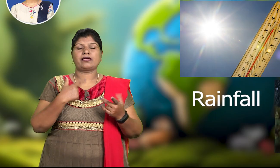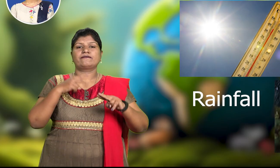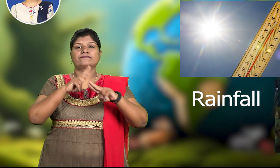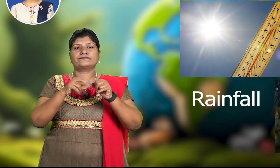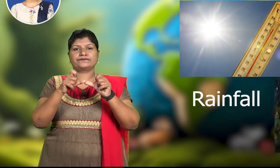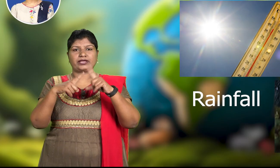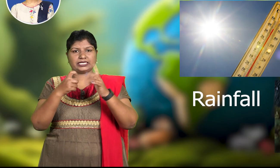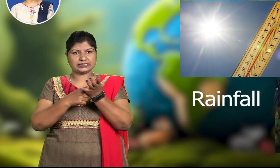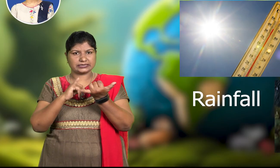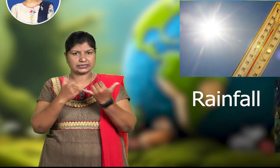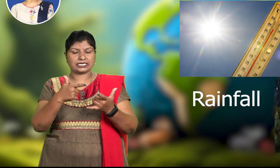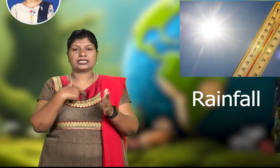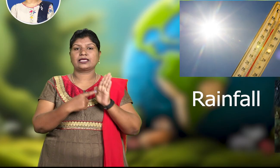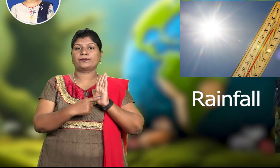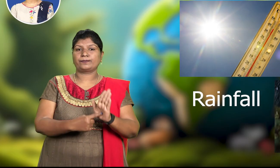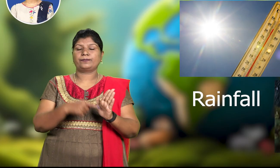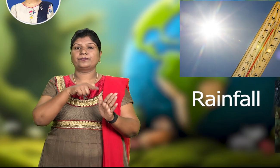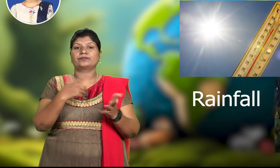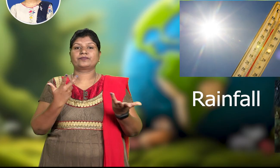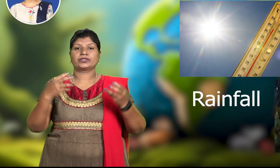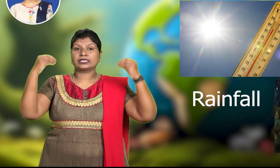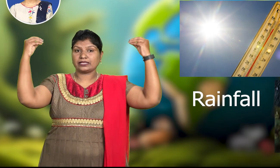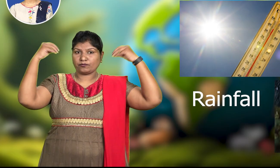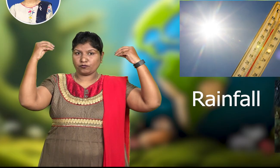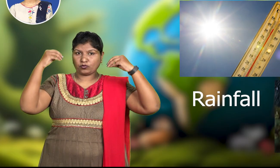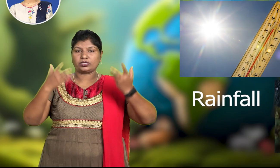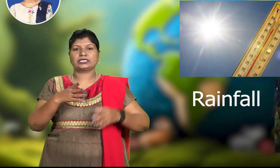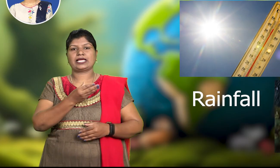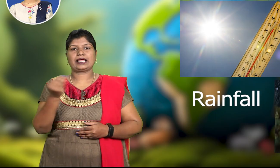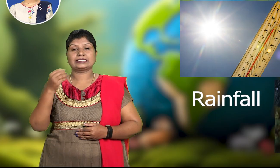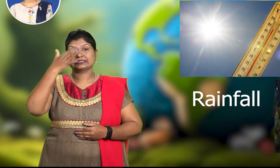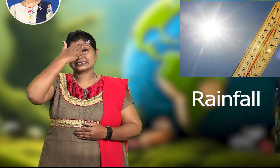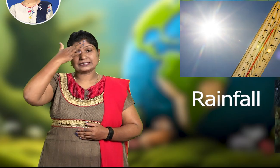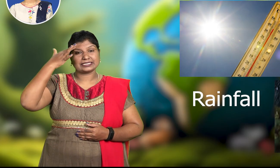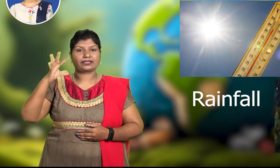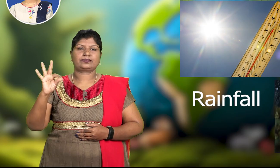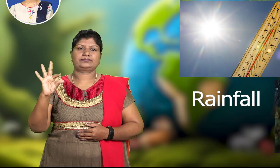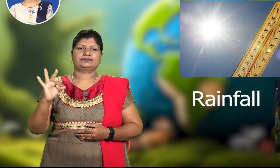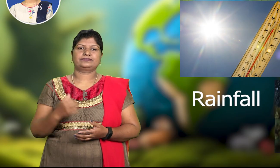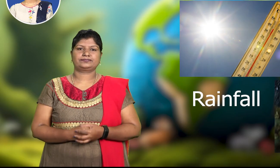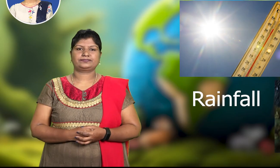rainfall and humidity.